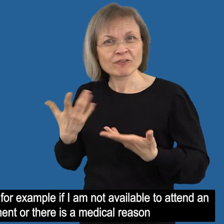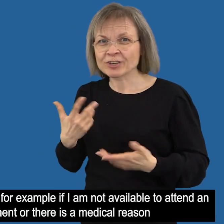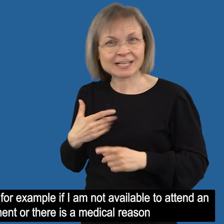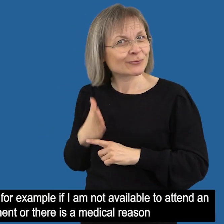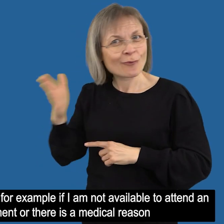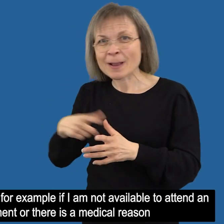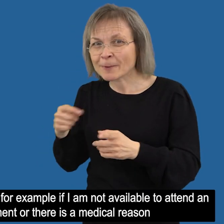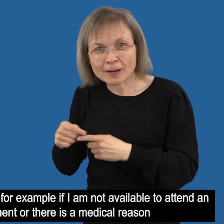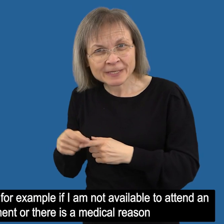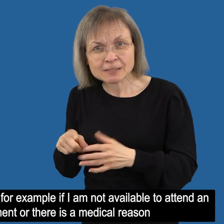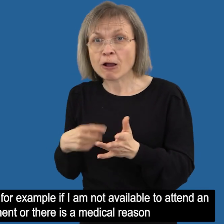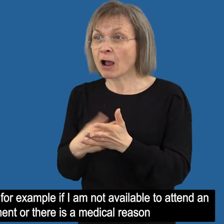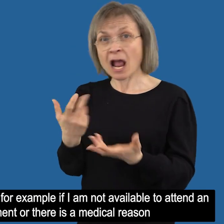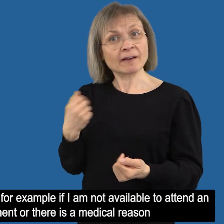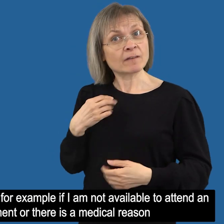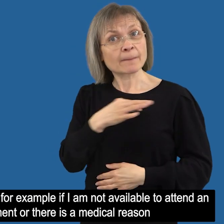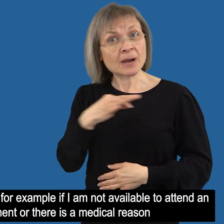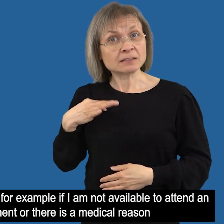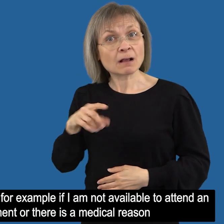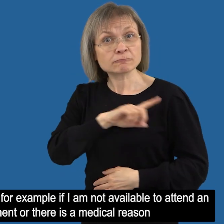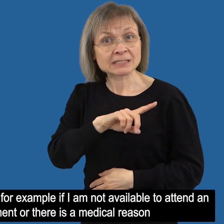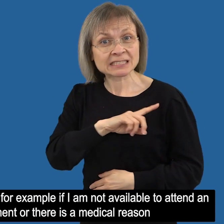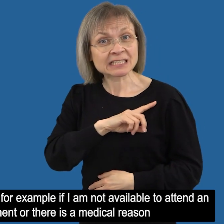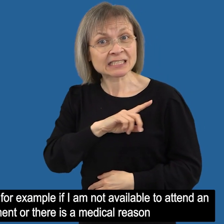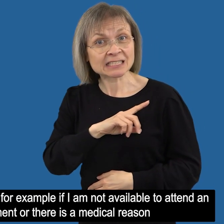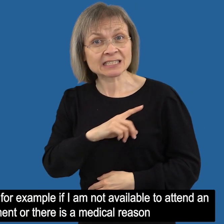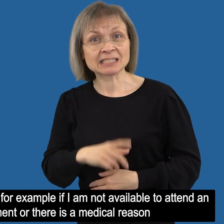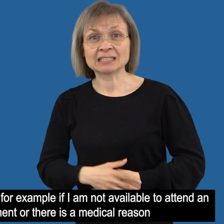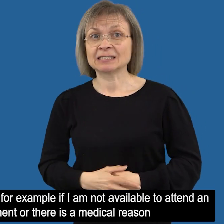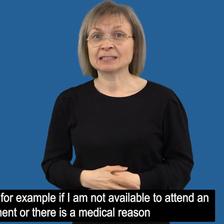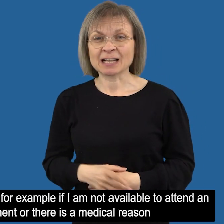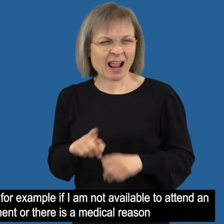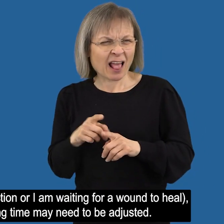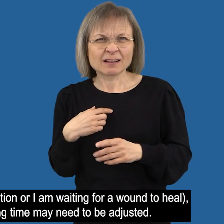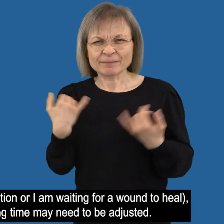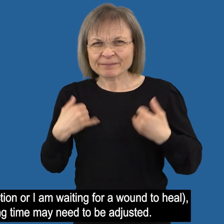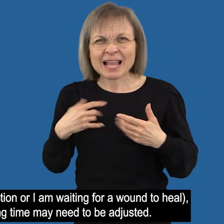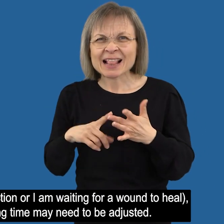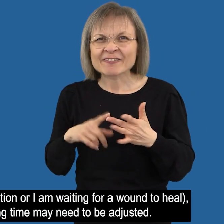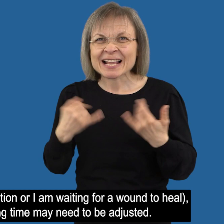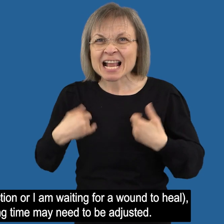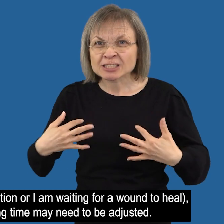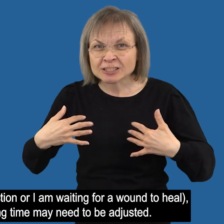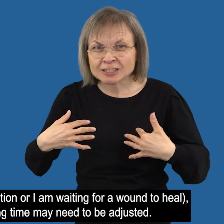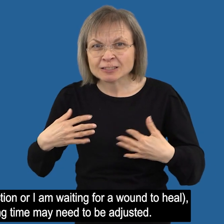In some situations, for example, if I am not available to attend an appointment, or there is a medical reason, such